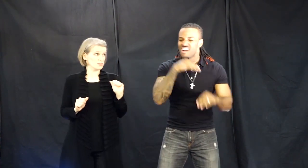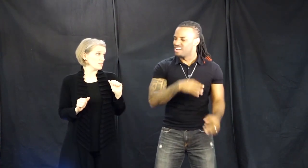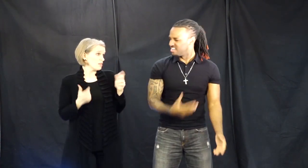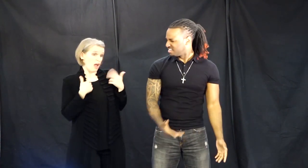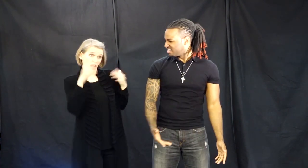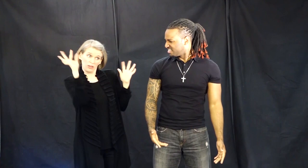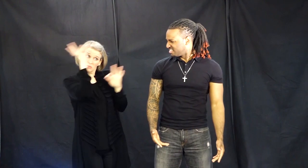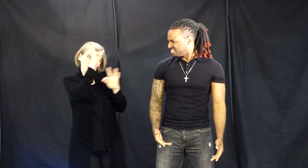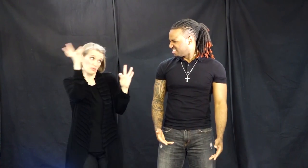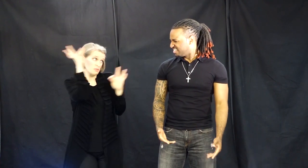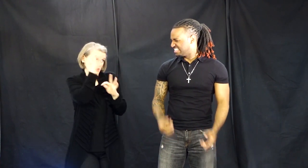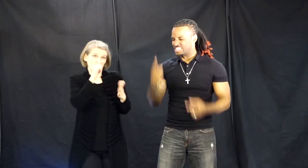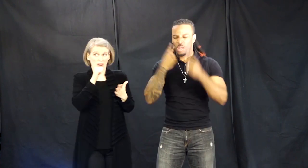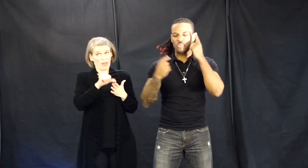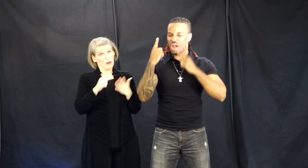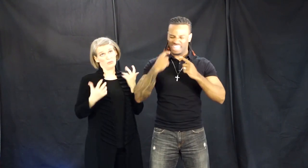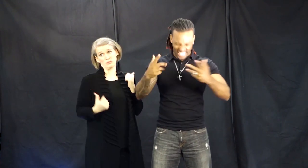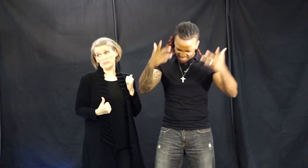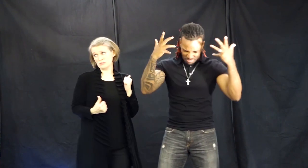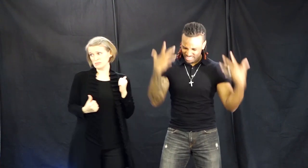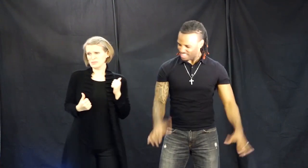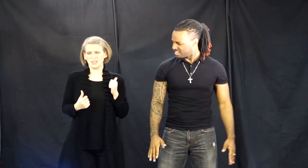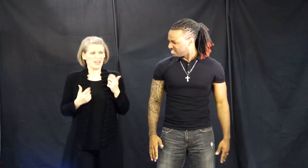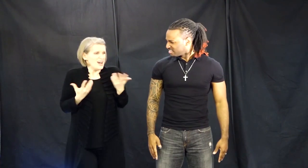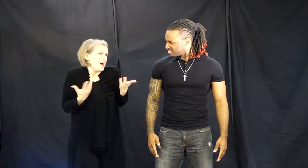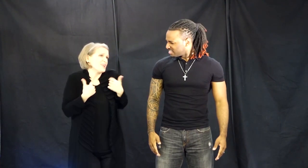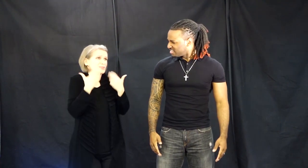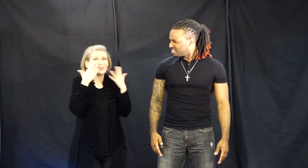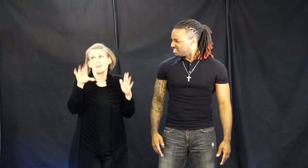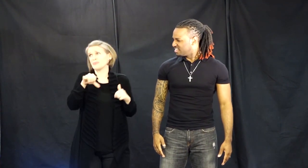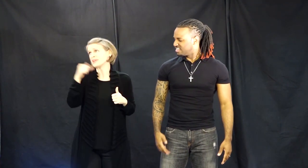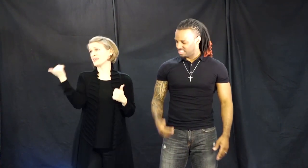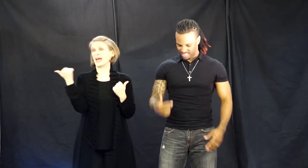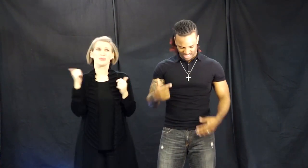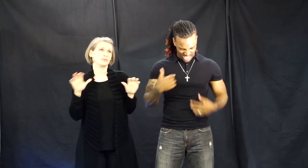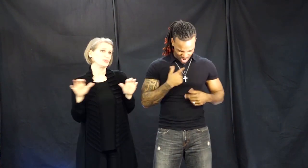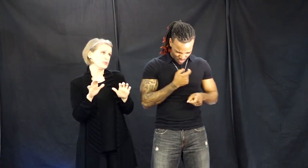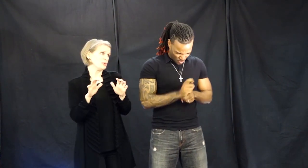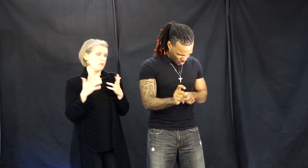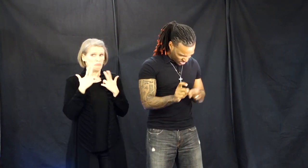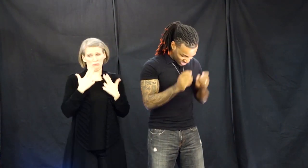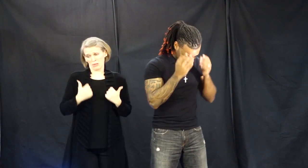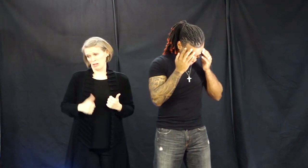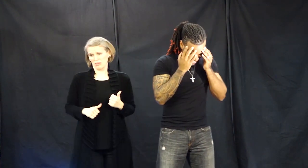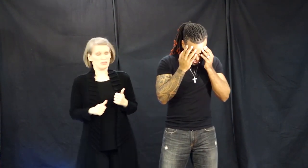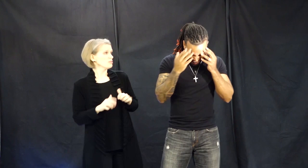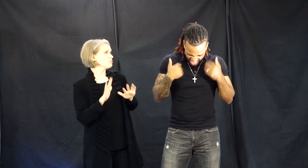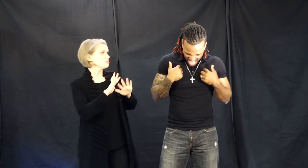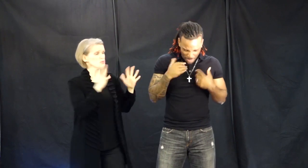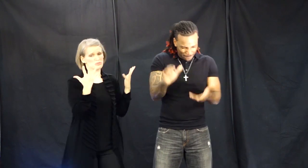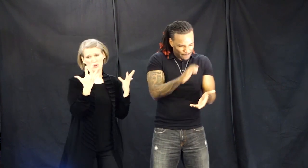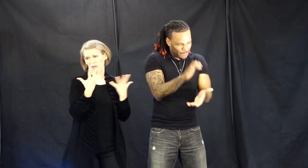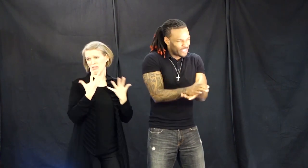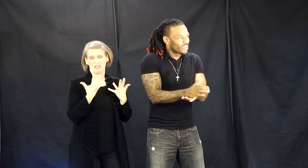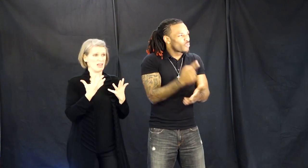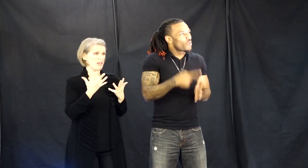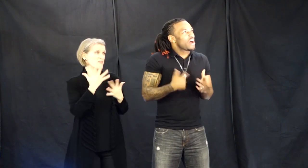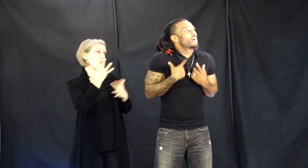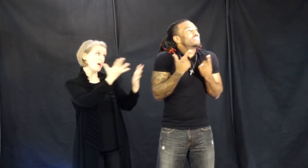don't know about any letters. Stop crying, goddammit, get up. I didn't know any better. I am ruined. Please don't leave me. I am helpless. How can I